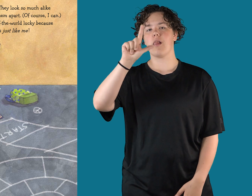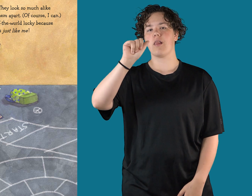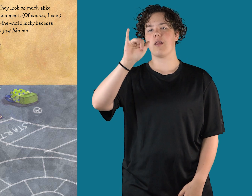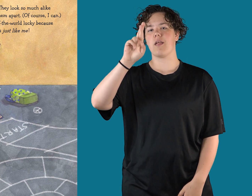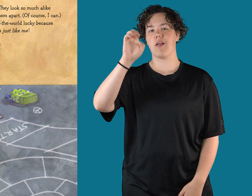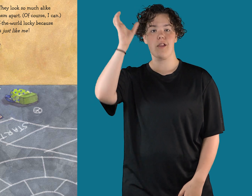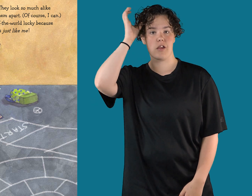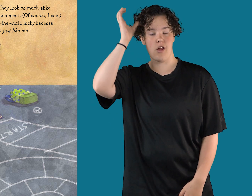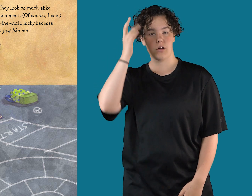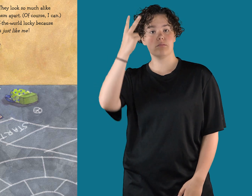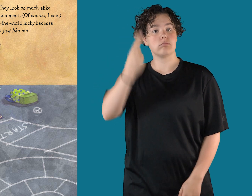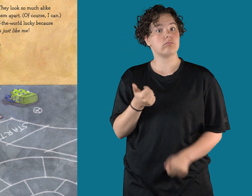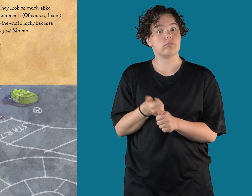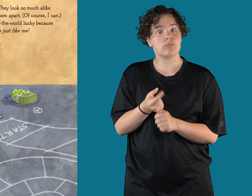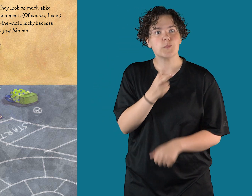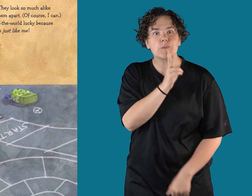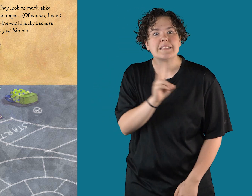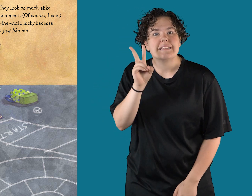Chloe and Claire are twins.